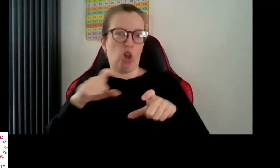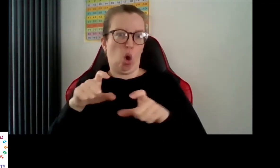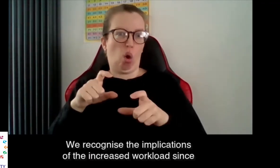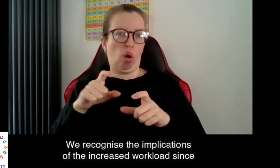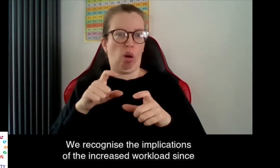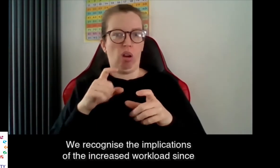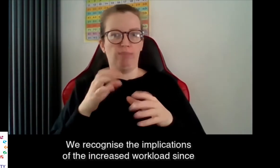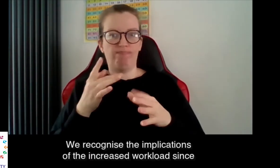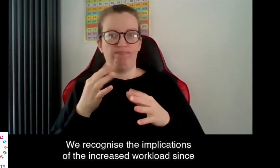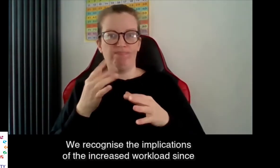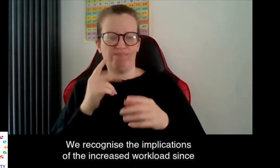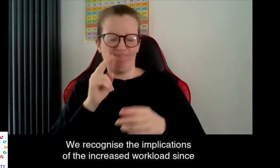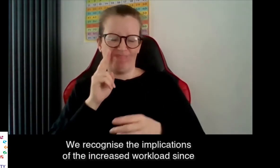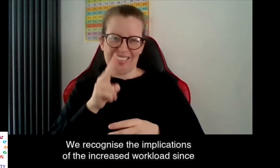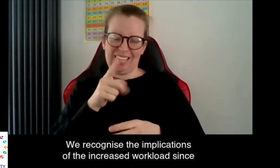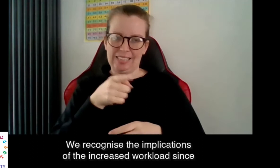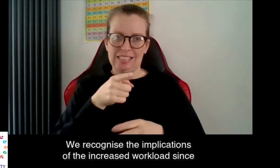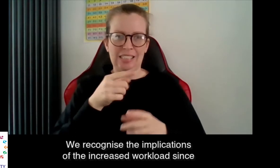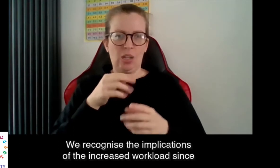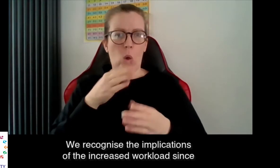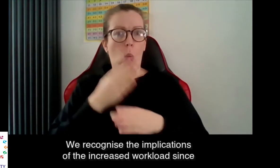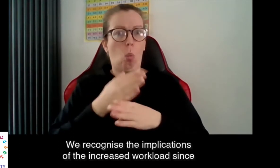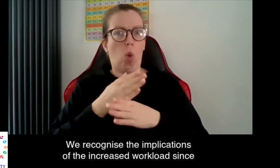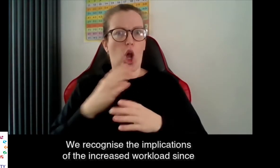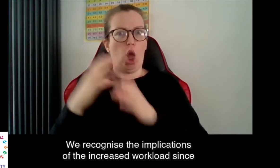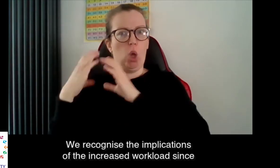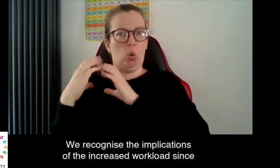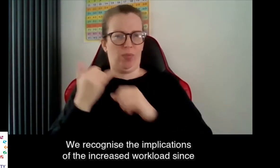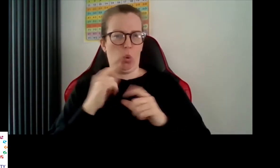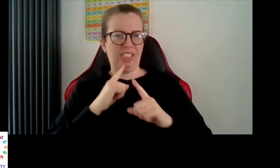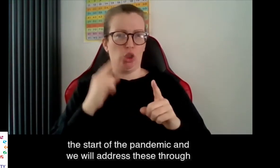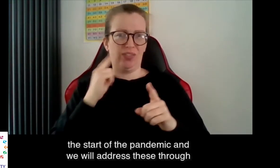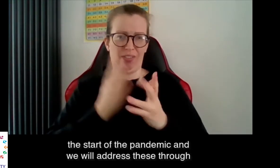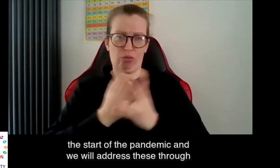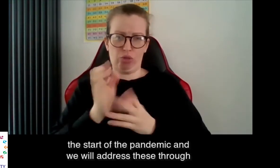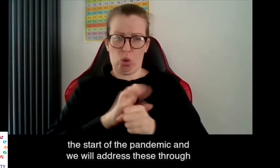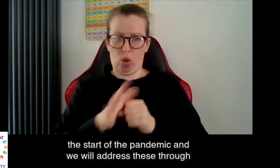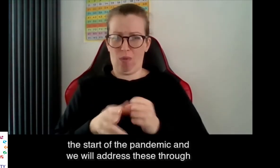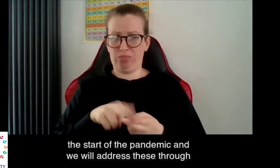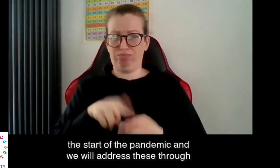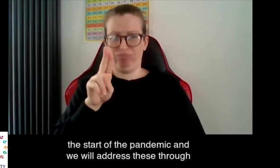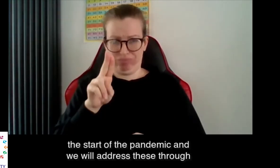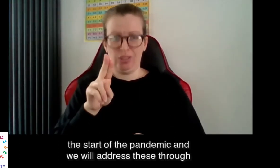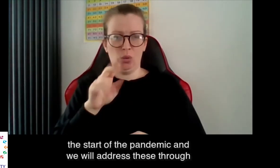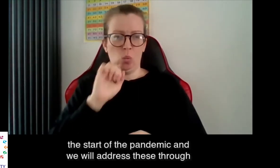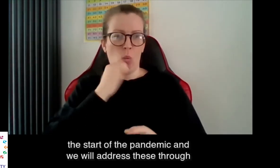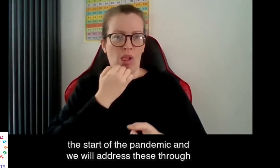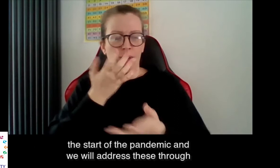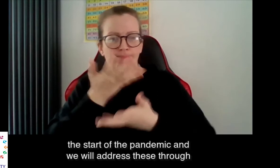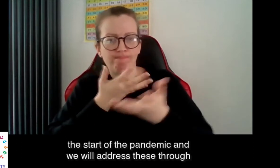We recognise the implications of the increased workload since the start of the pandemic, and we